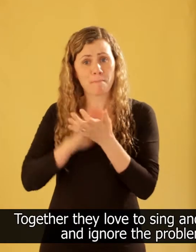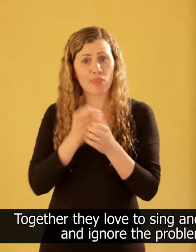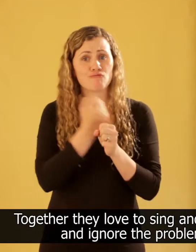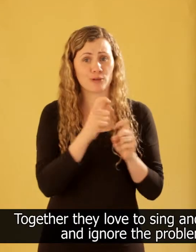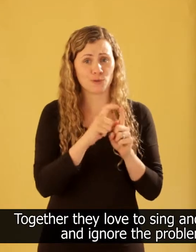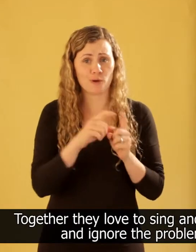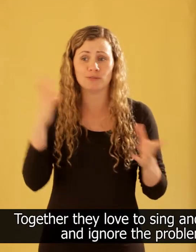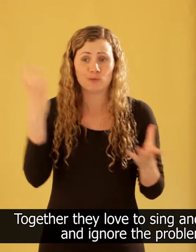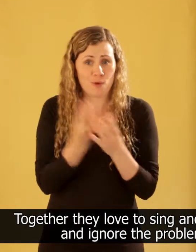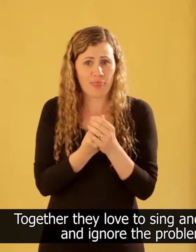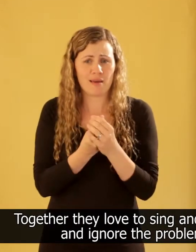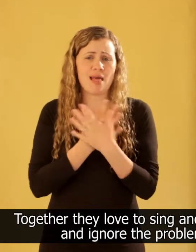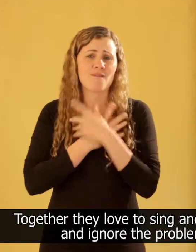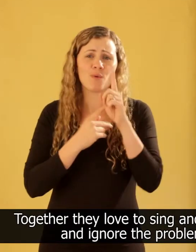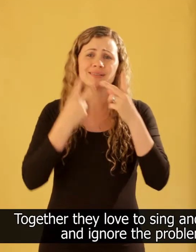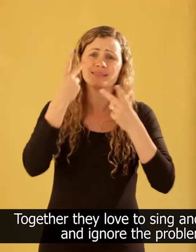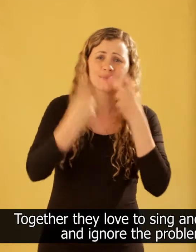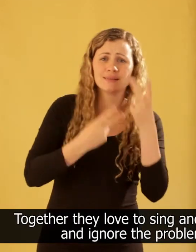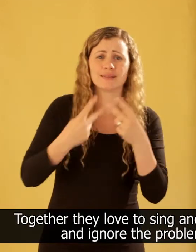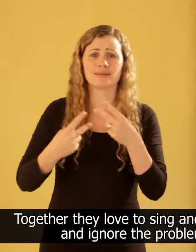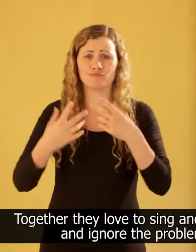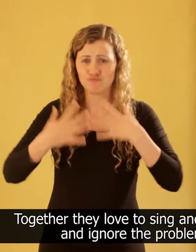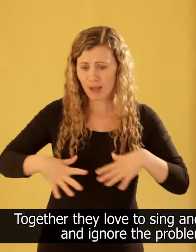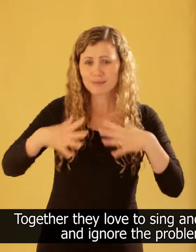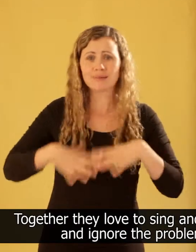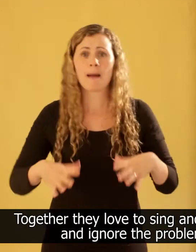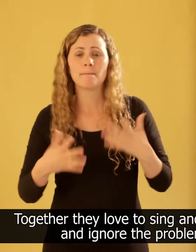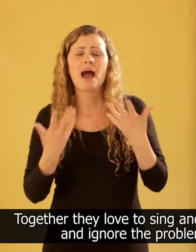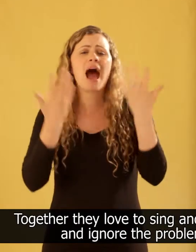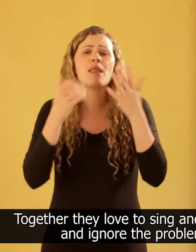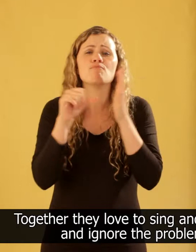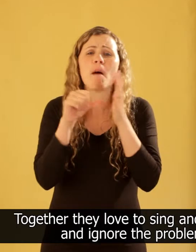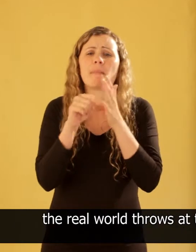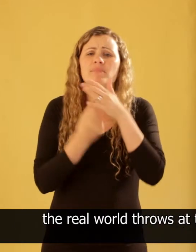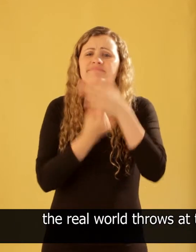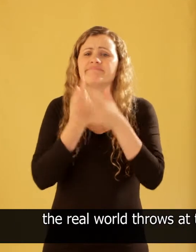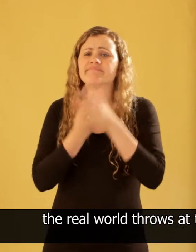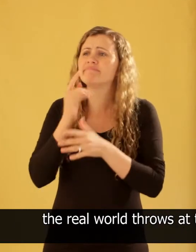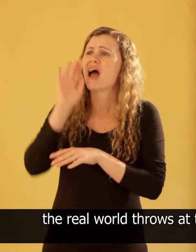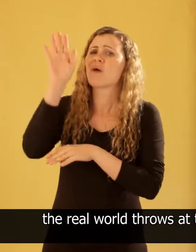Together, they love to sing and dress up and ignore the problems the real world throws at